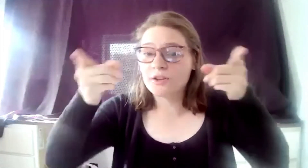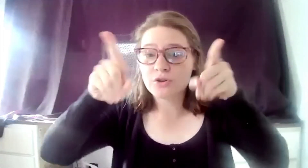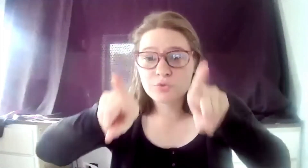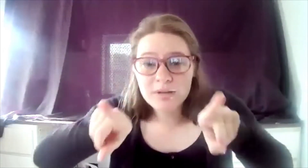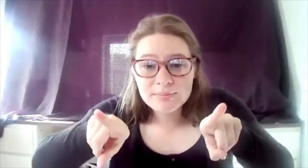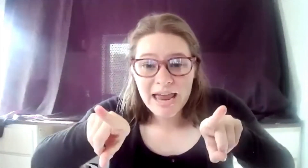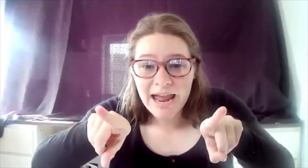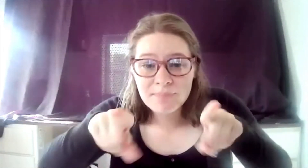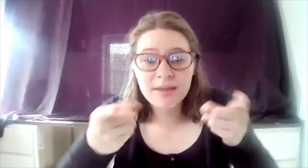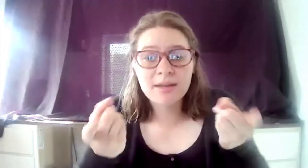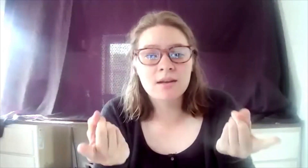your dreams